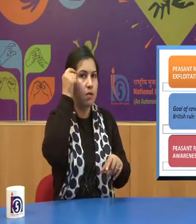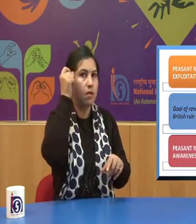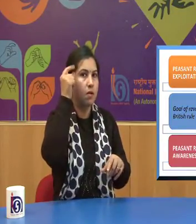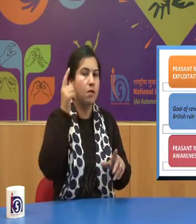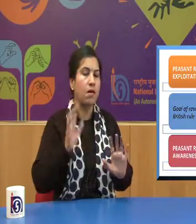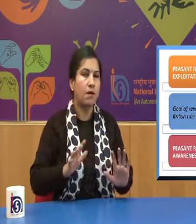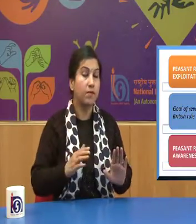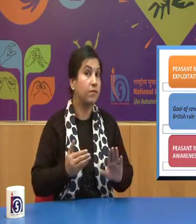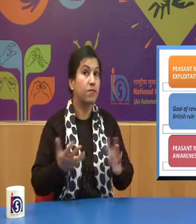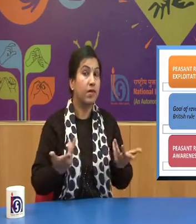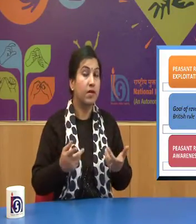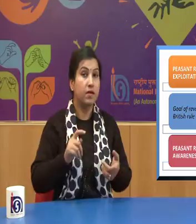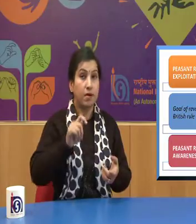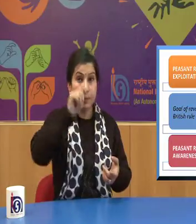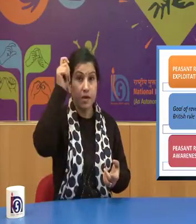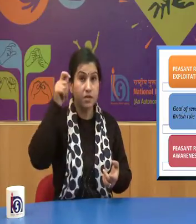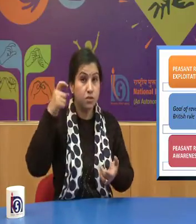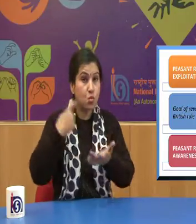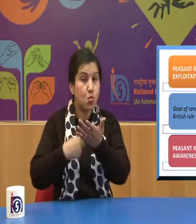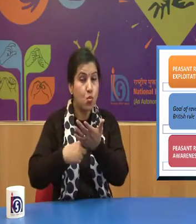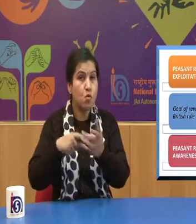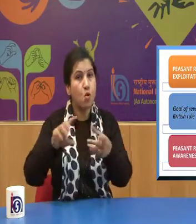that started against the British rule